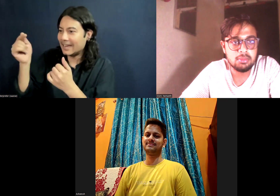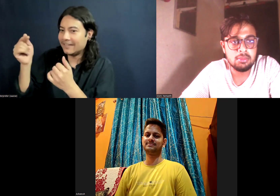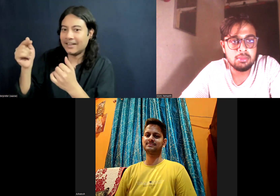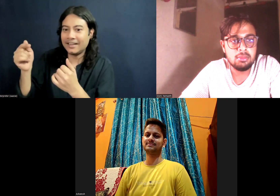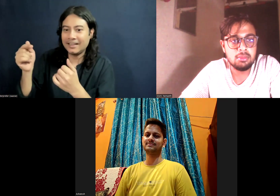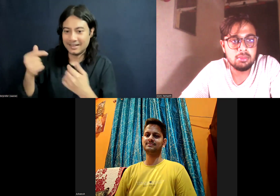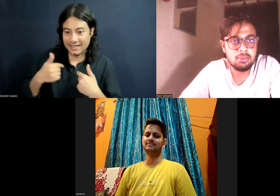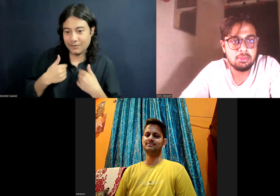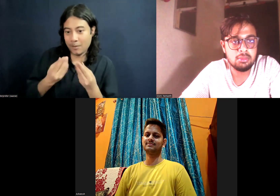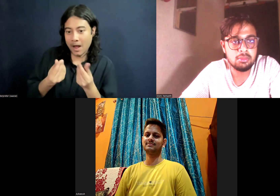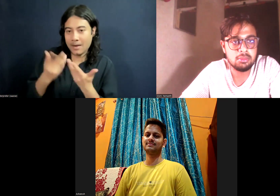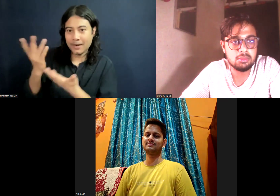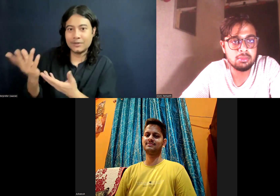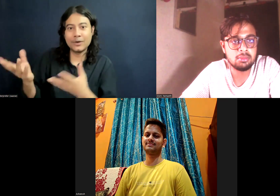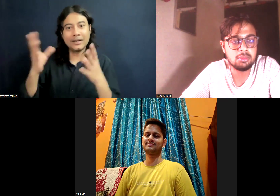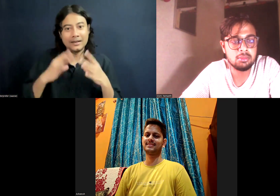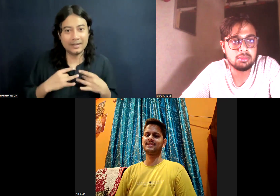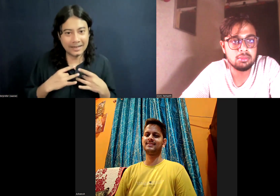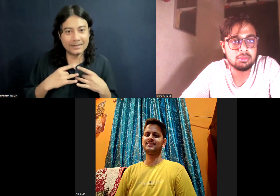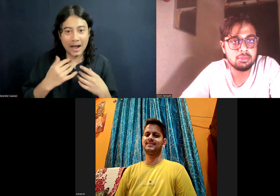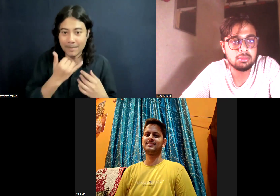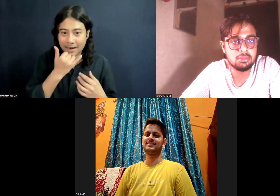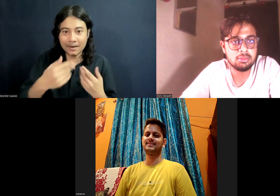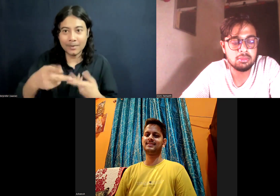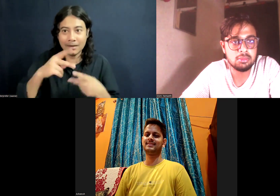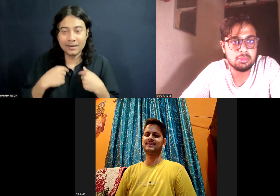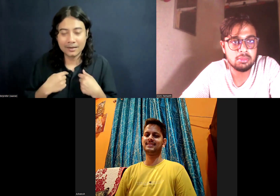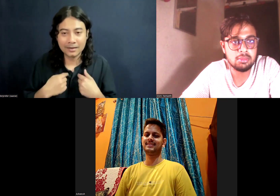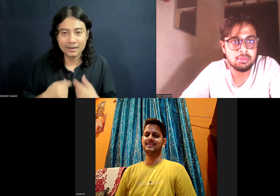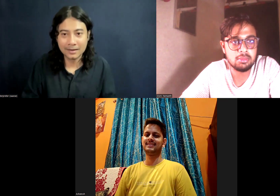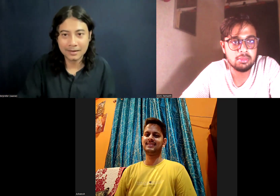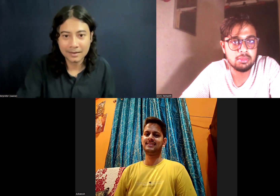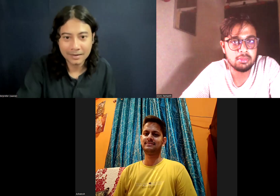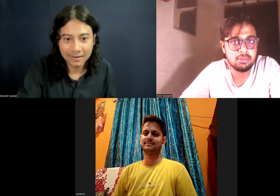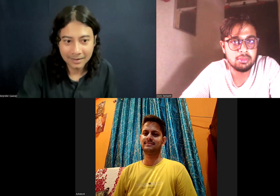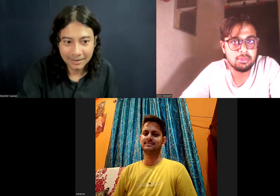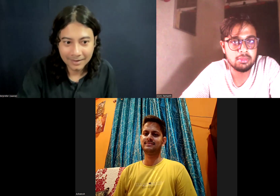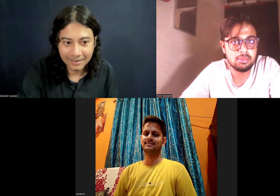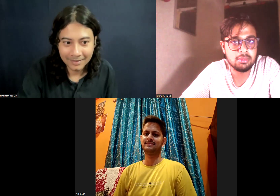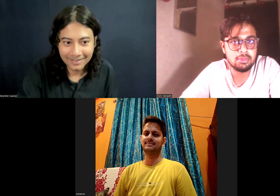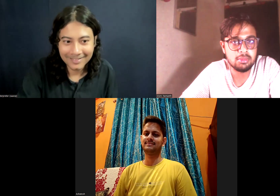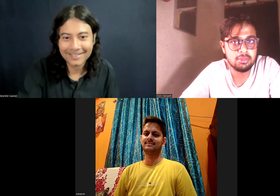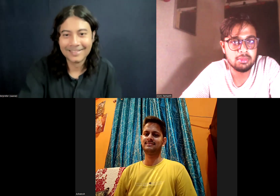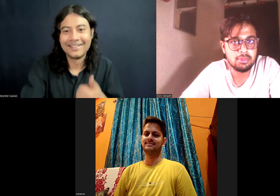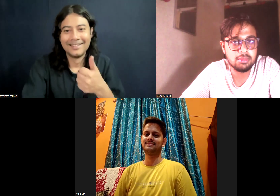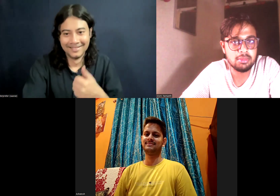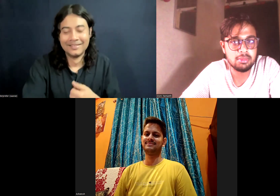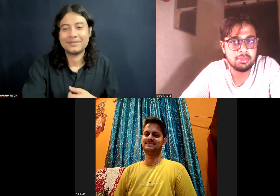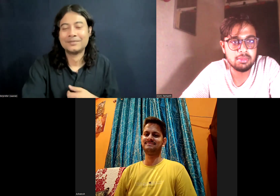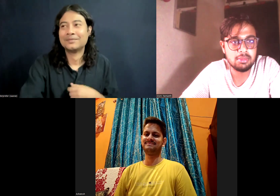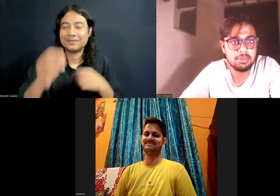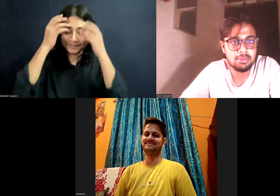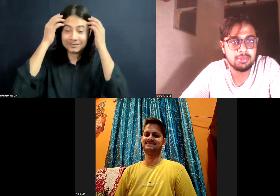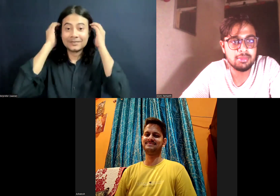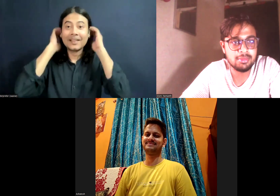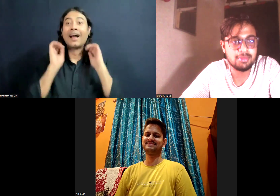and negativity is from our money, so it's our bad karma. See, we are not intentionally, see, there